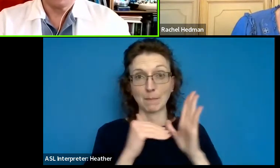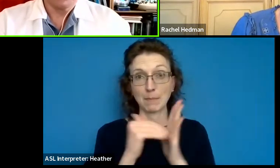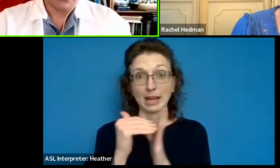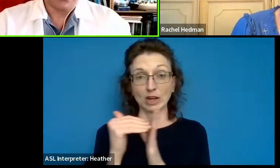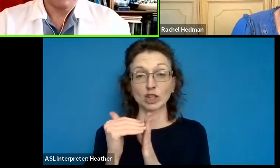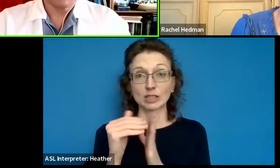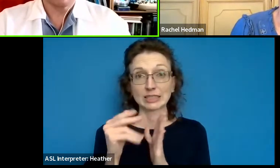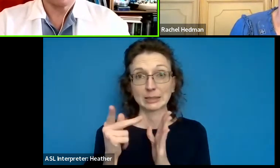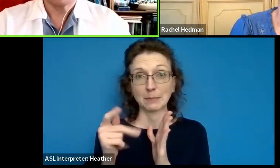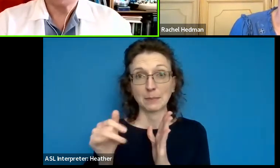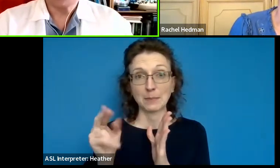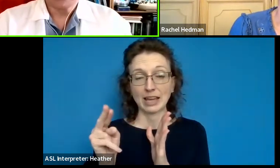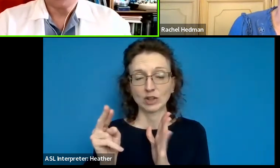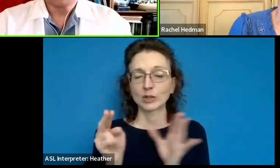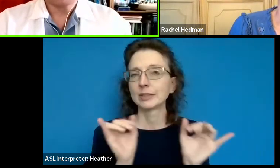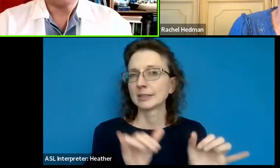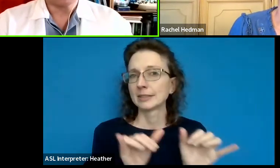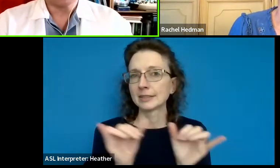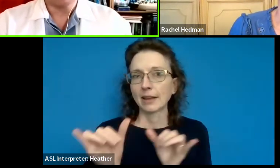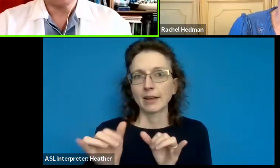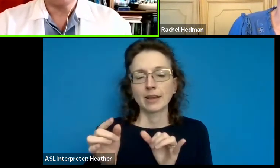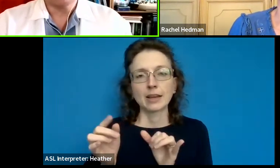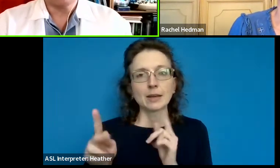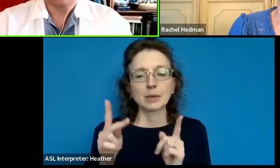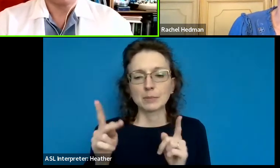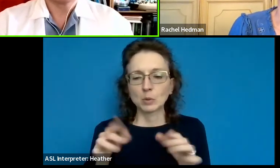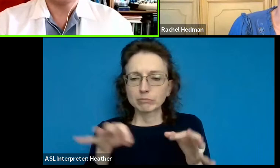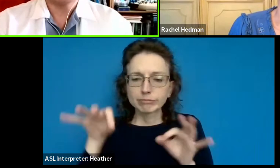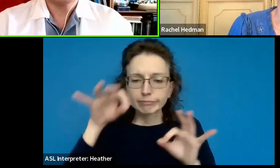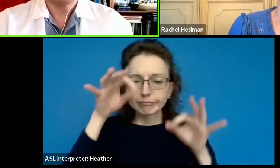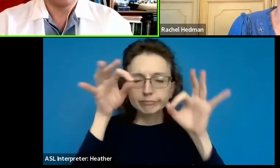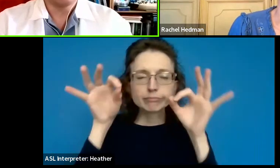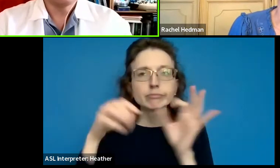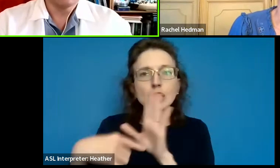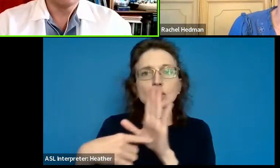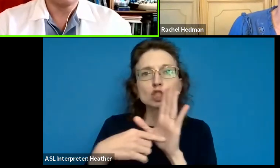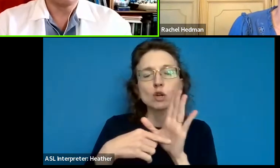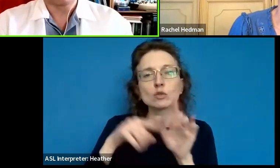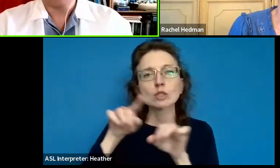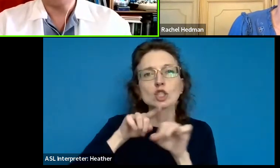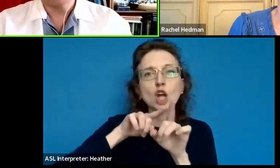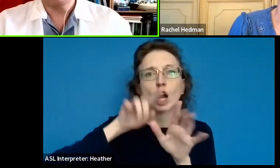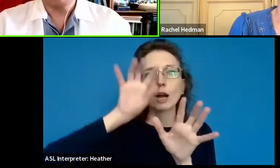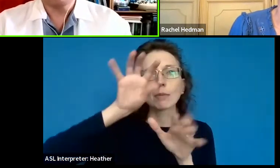would do strings to show you a constellation, like